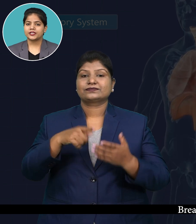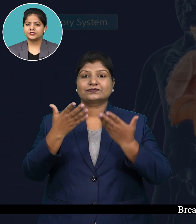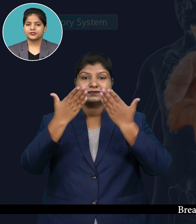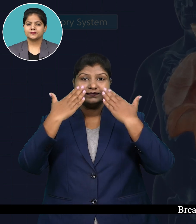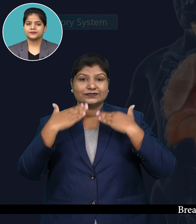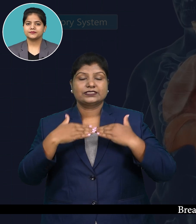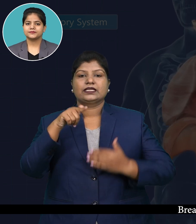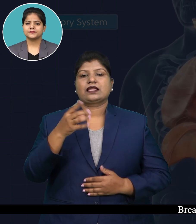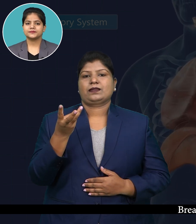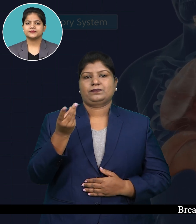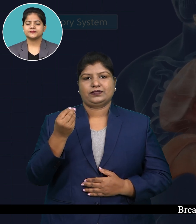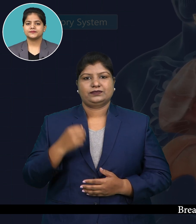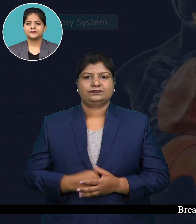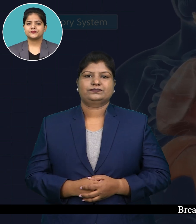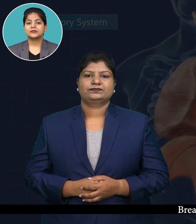breathing rate,